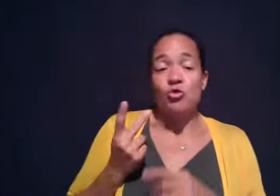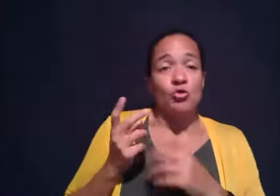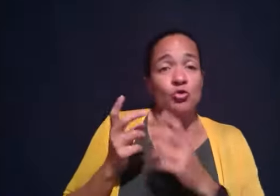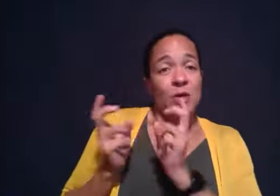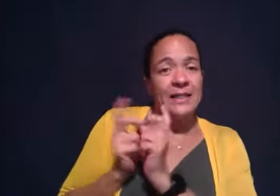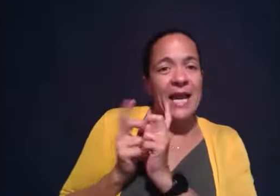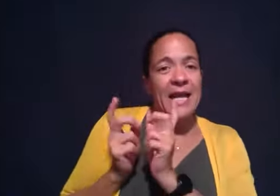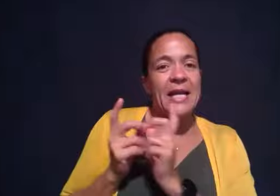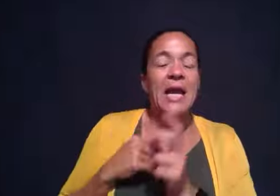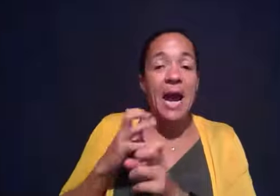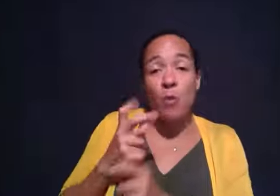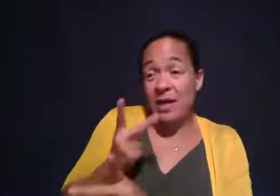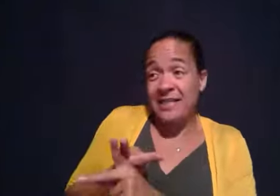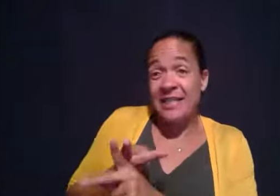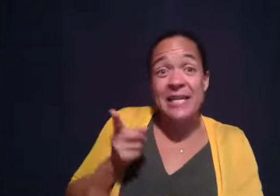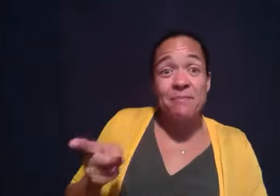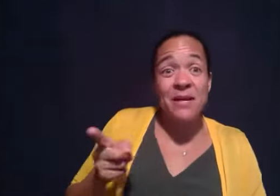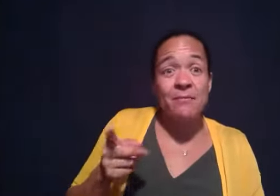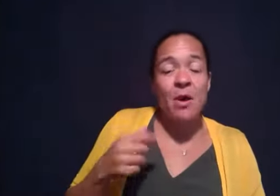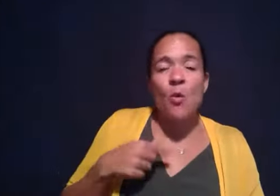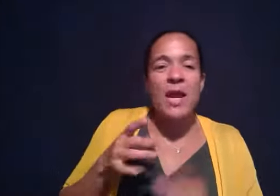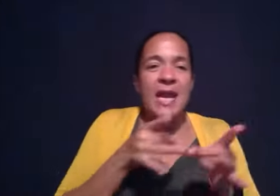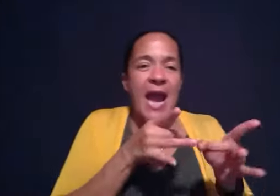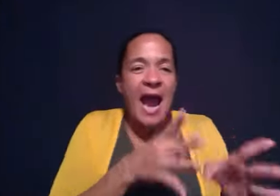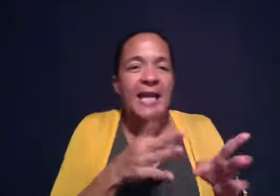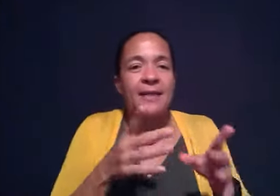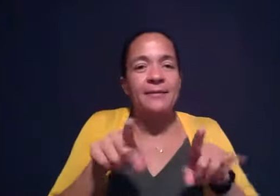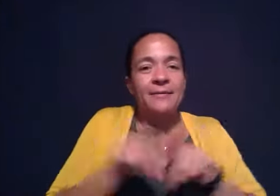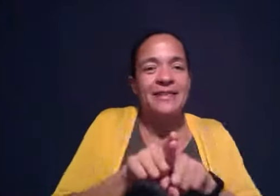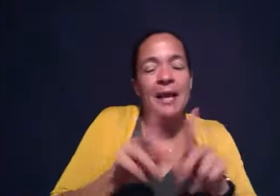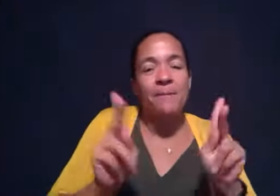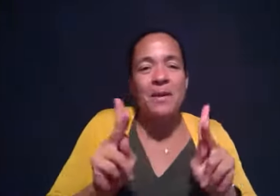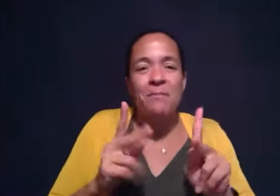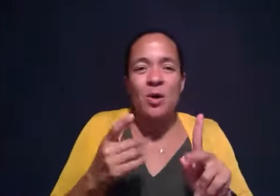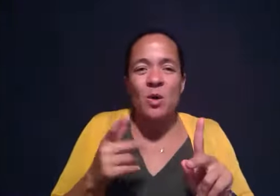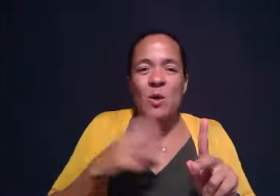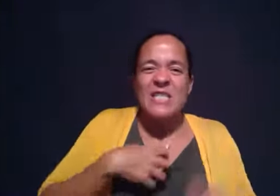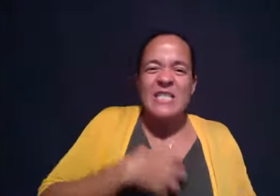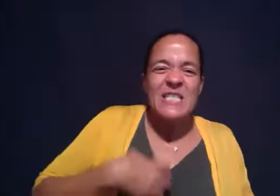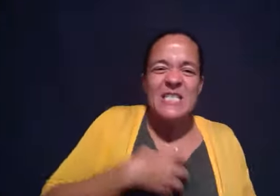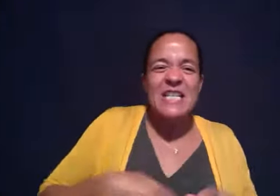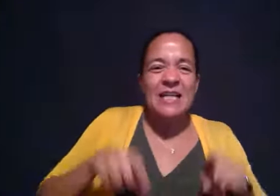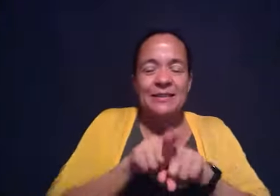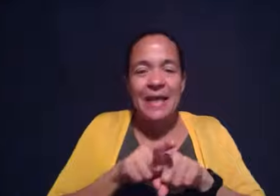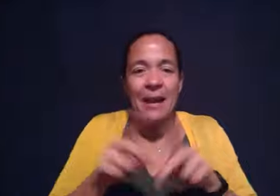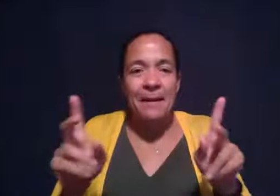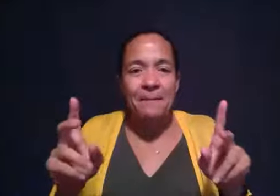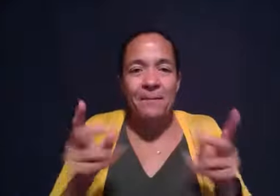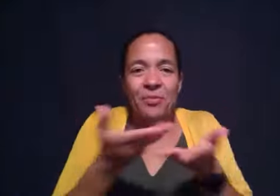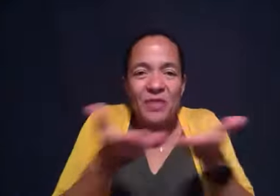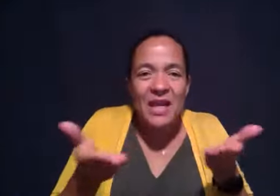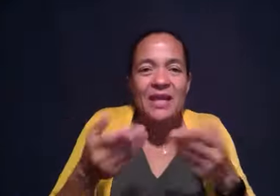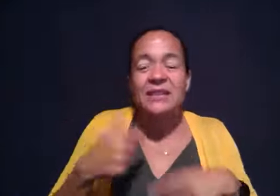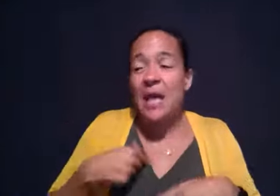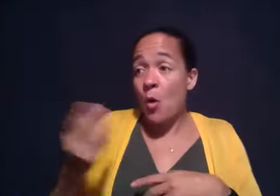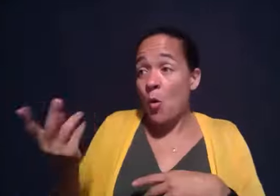same people, and we were disillusioned about the same things. We both loved to shoplift, so I knew we had a future. And